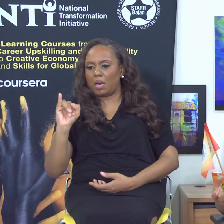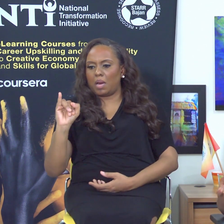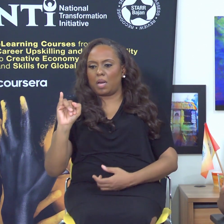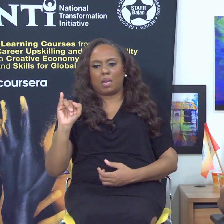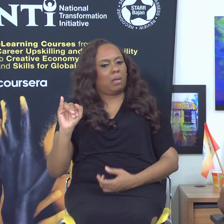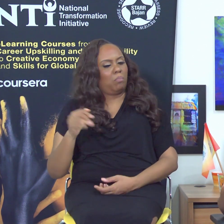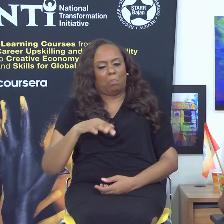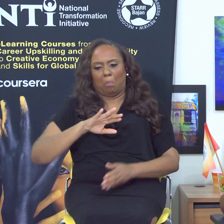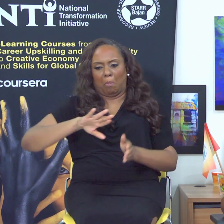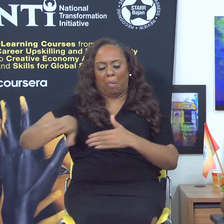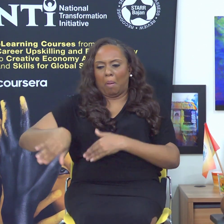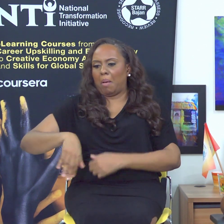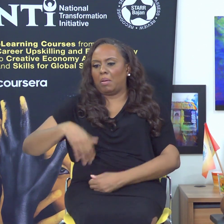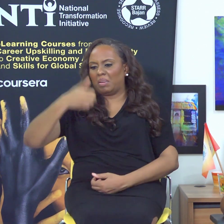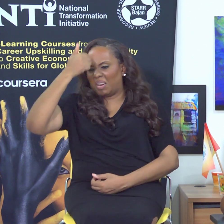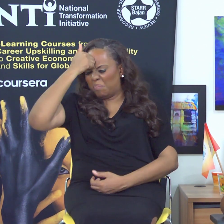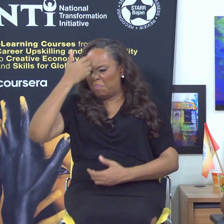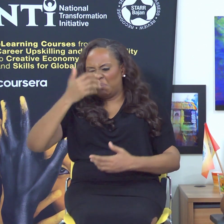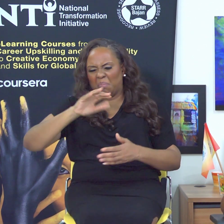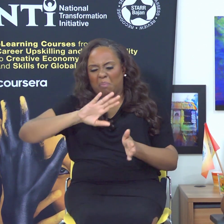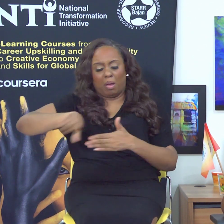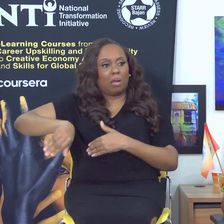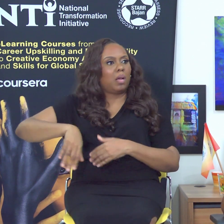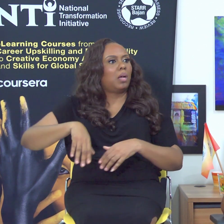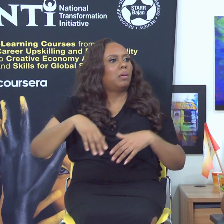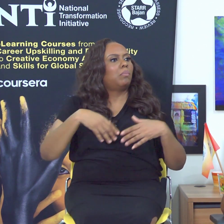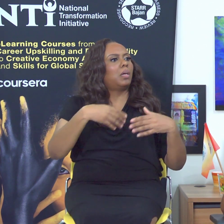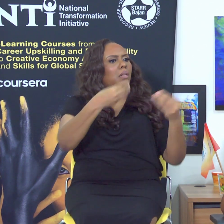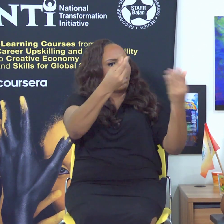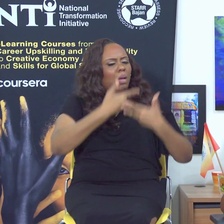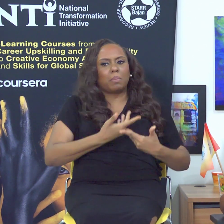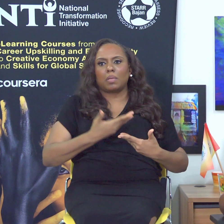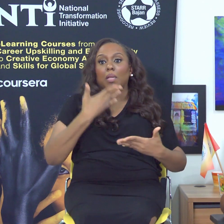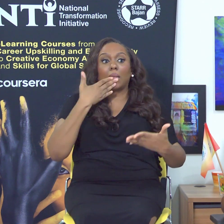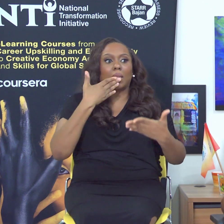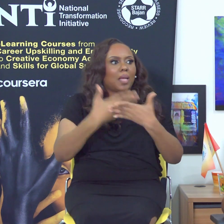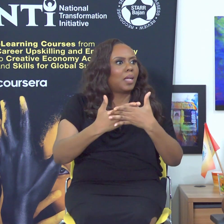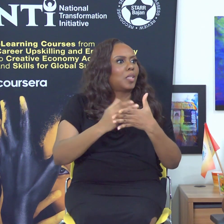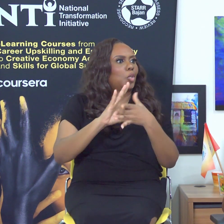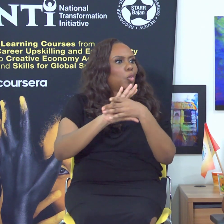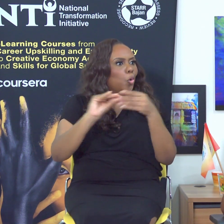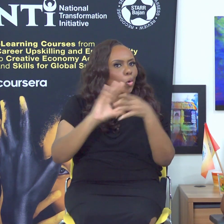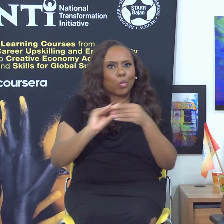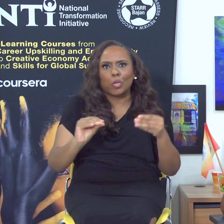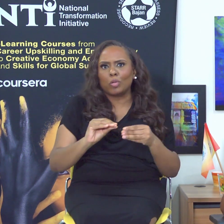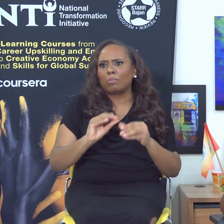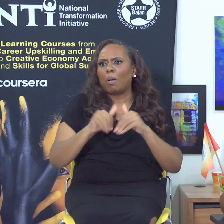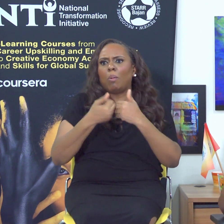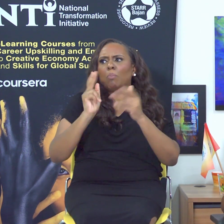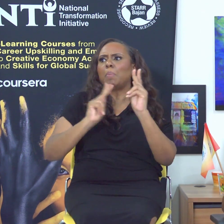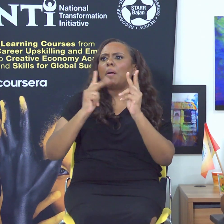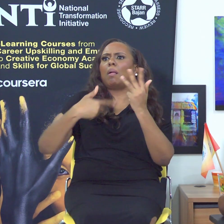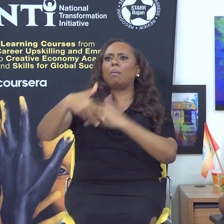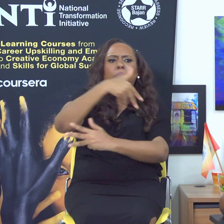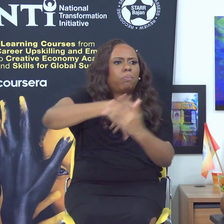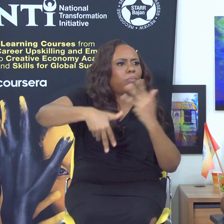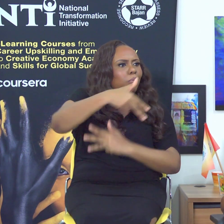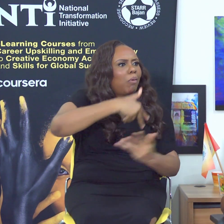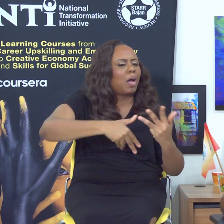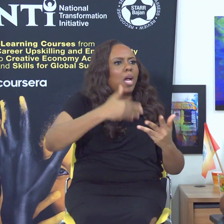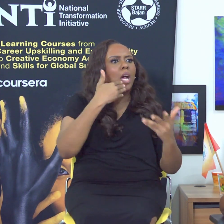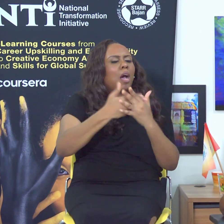good stories you may have about how people interact or things that have